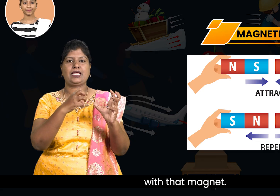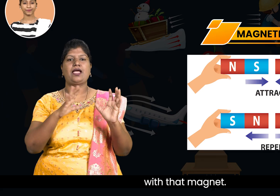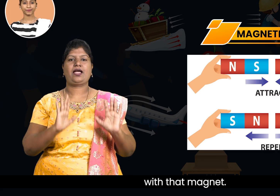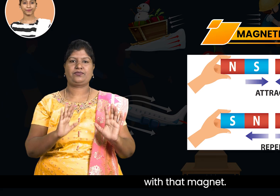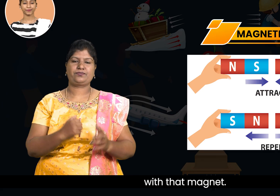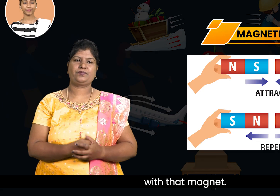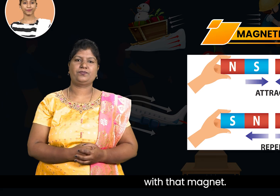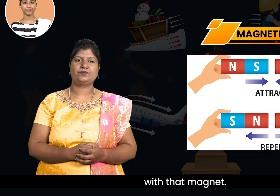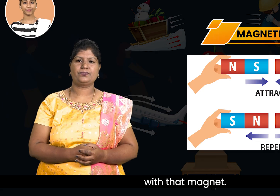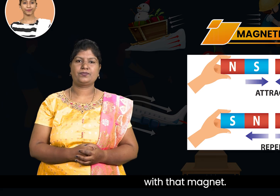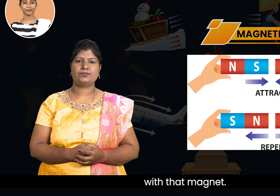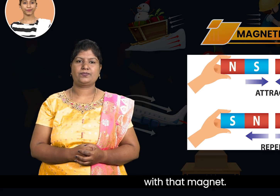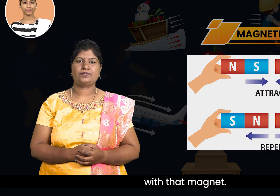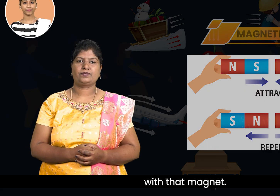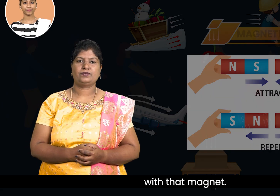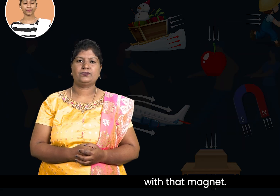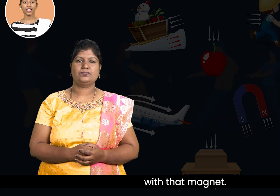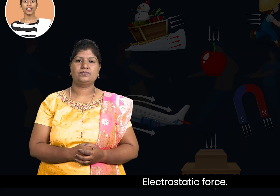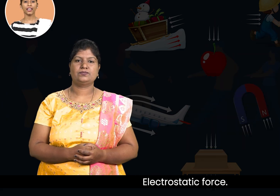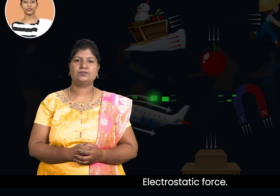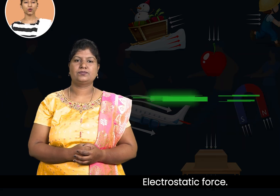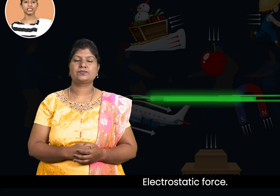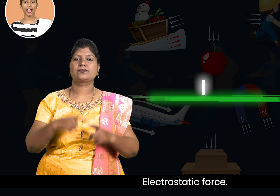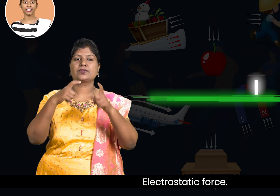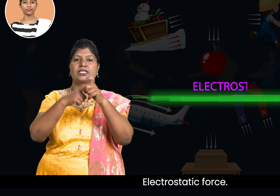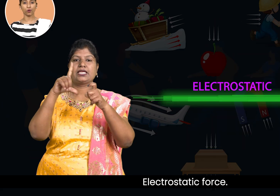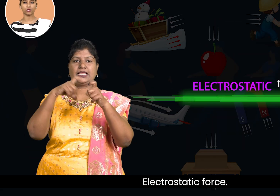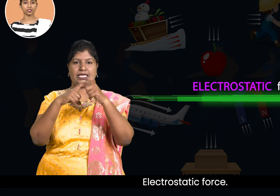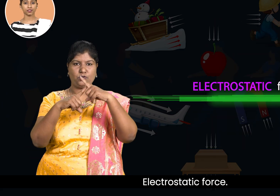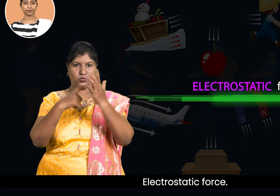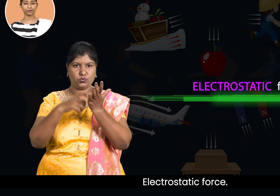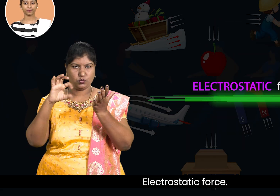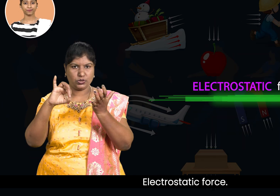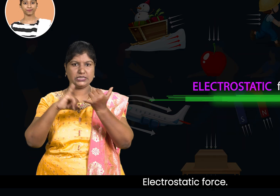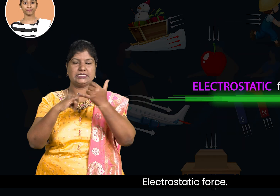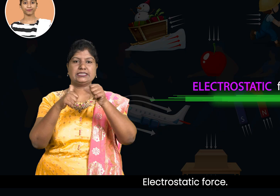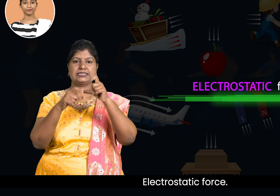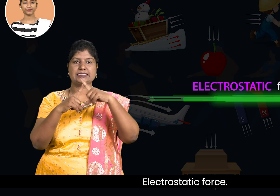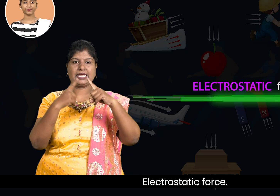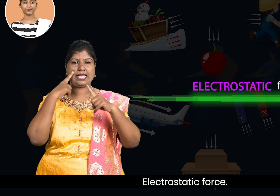Electrostatic force.